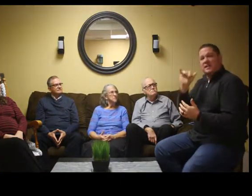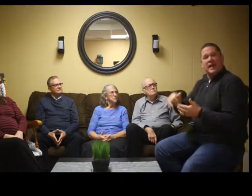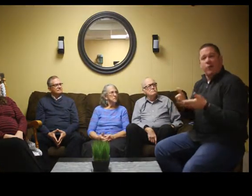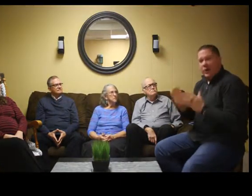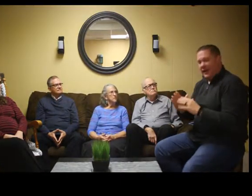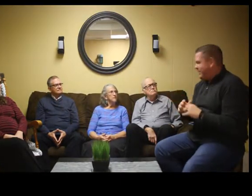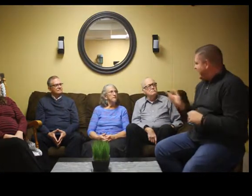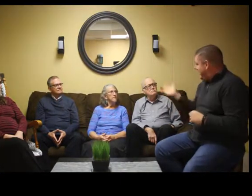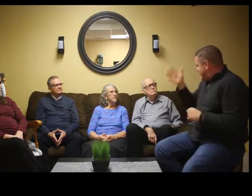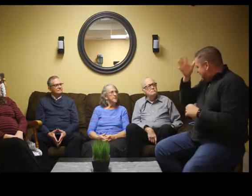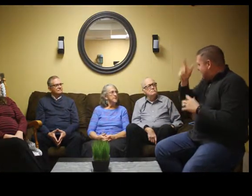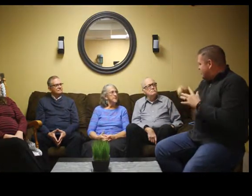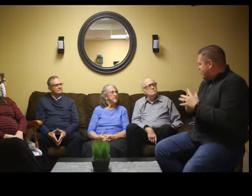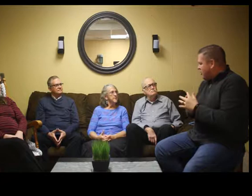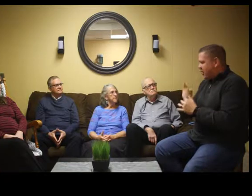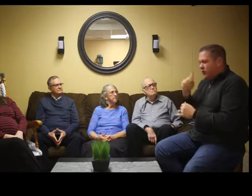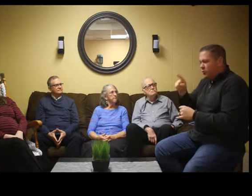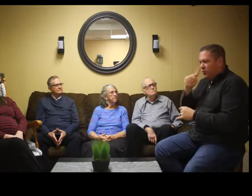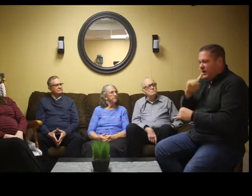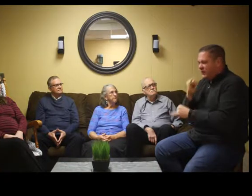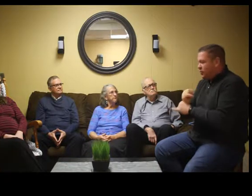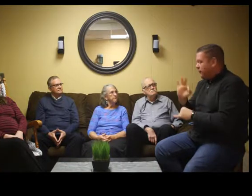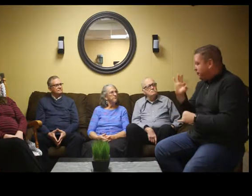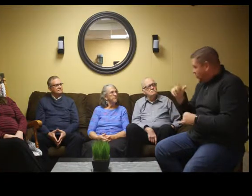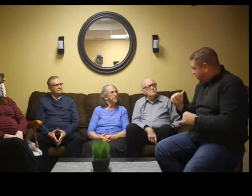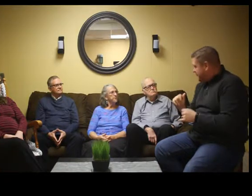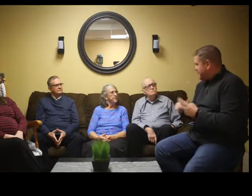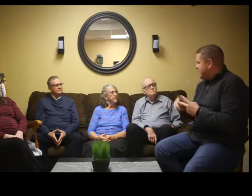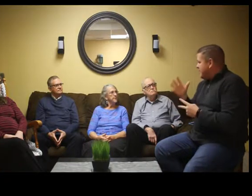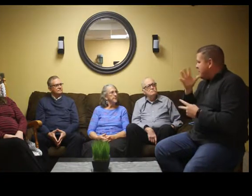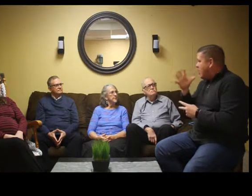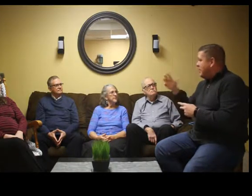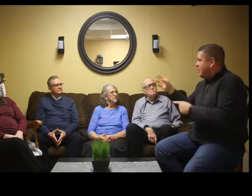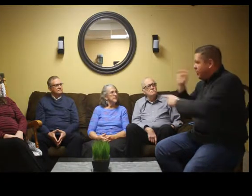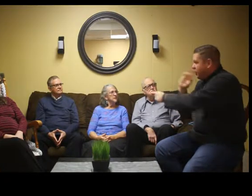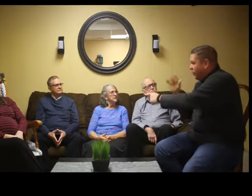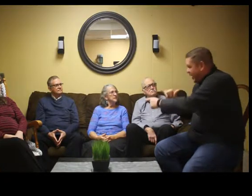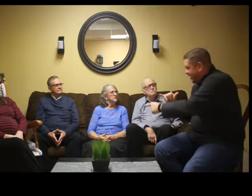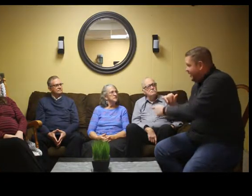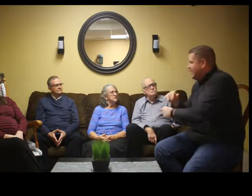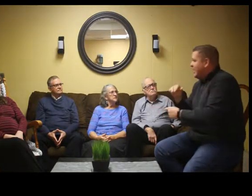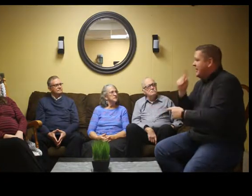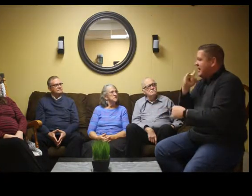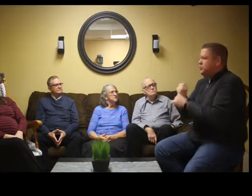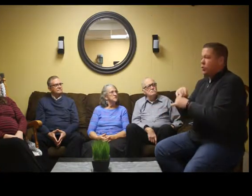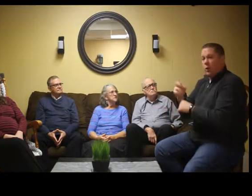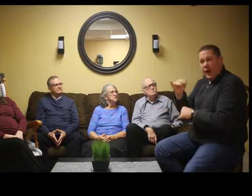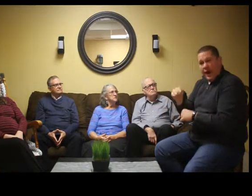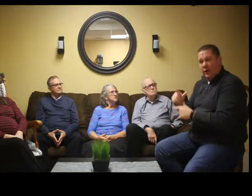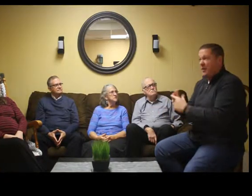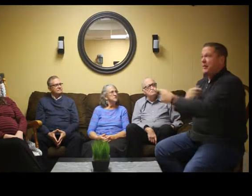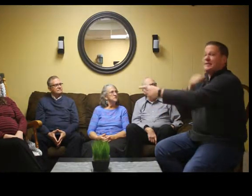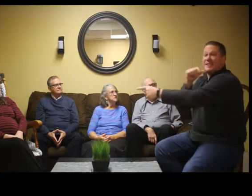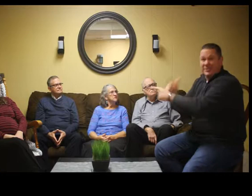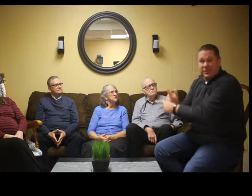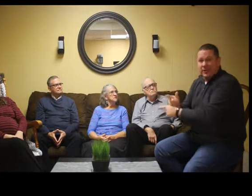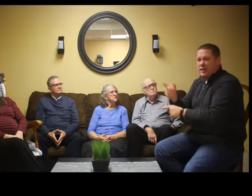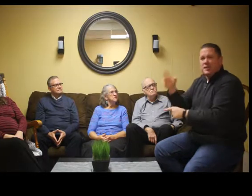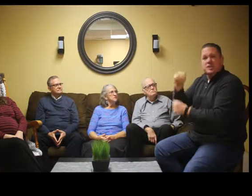that way. Dad started off going to a deaf school in Florida. Mom and Uncle Ray at a deaf school in Ohio, and then my sister, she's been